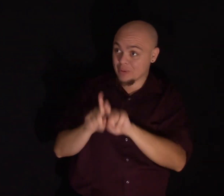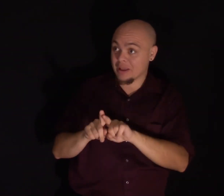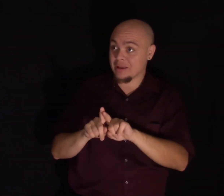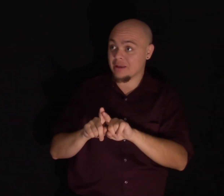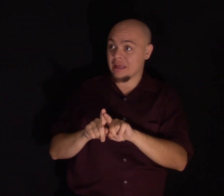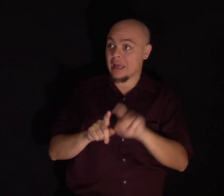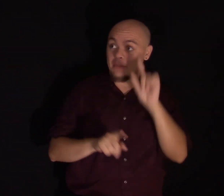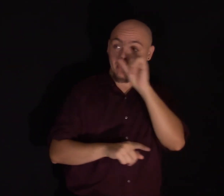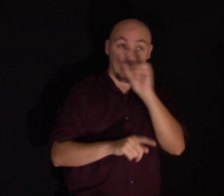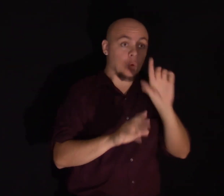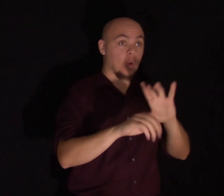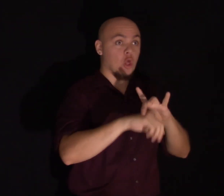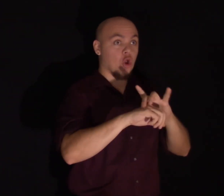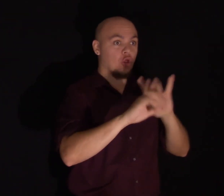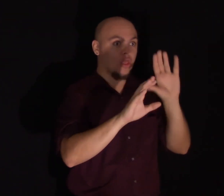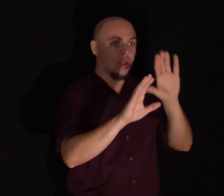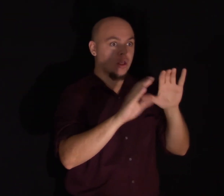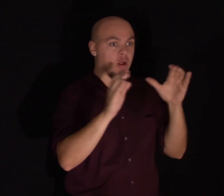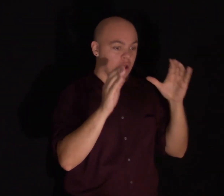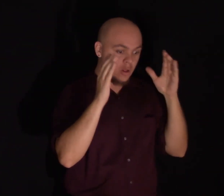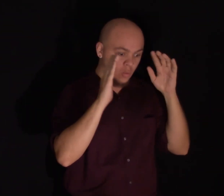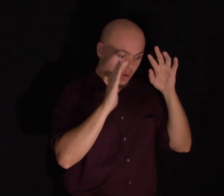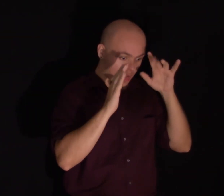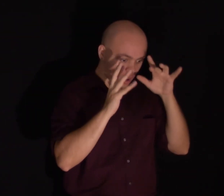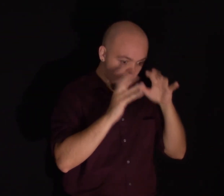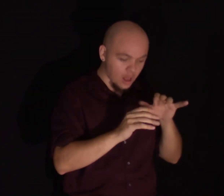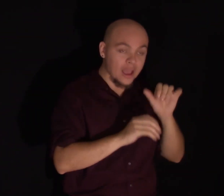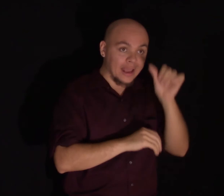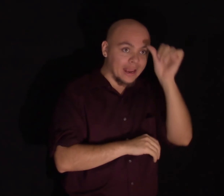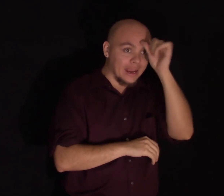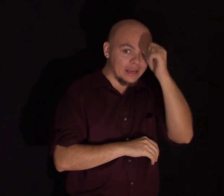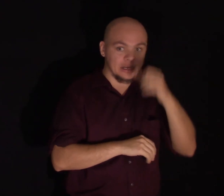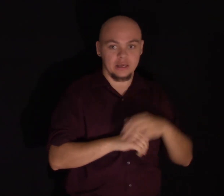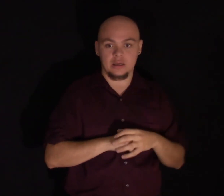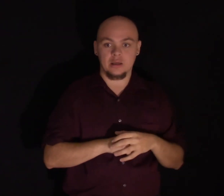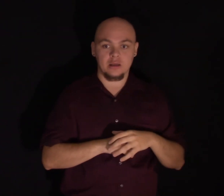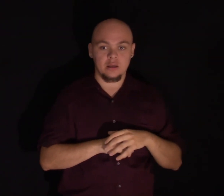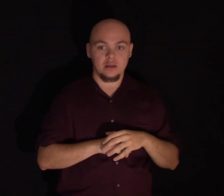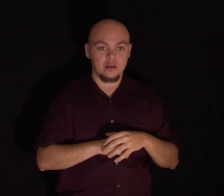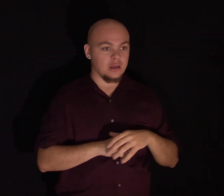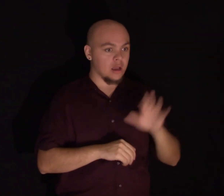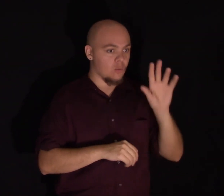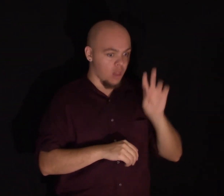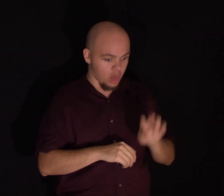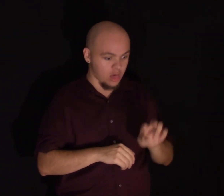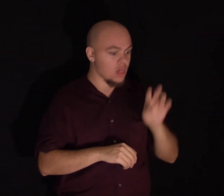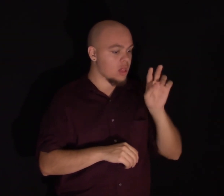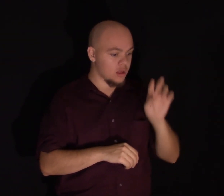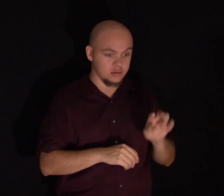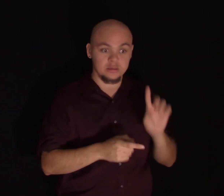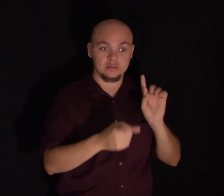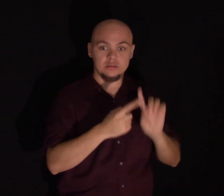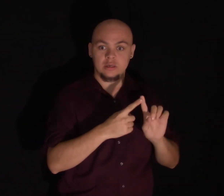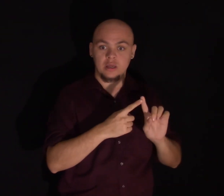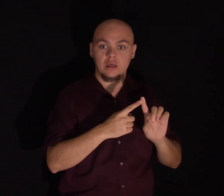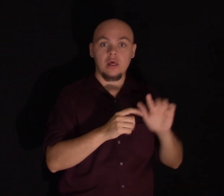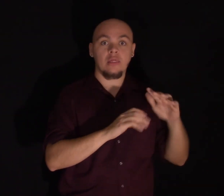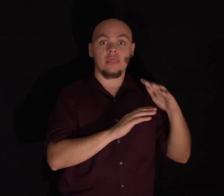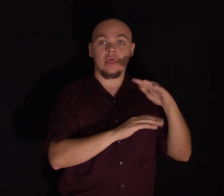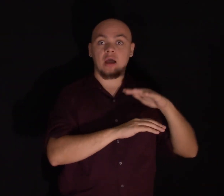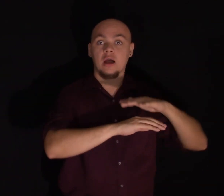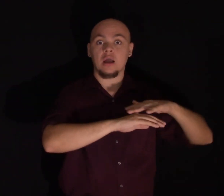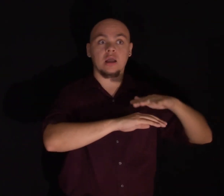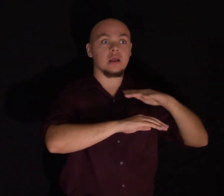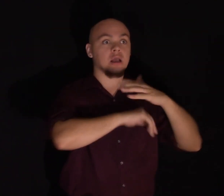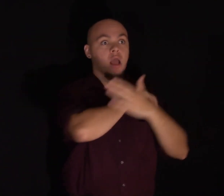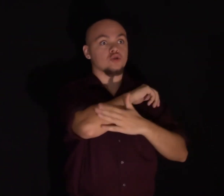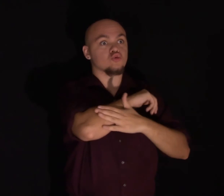open google earth and let's zoom into the bottom of india like 200 feet above the ground we're gonna scroll up for two and a half hours till we get to the top of the country so we can get a better